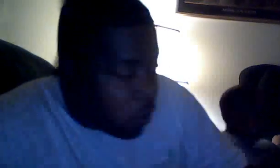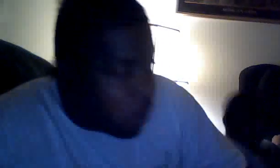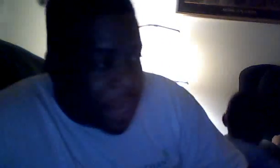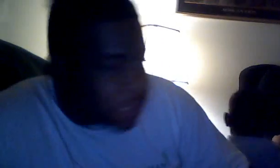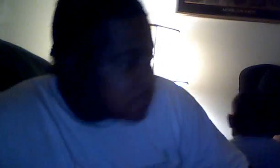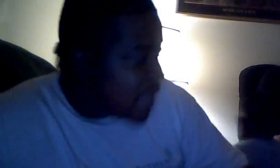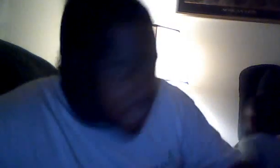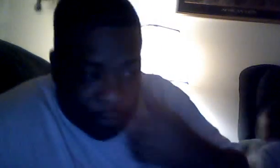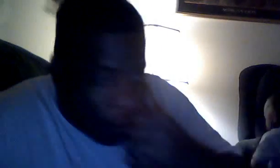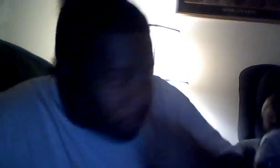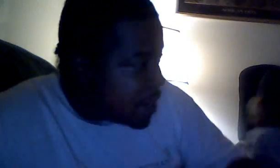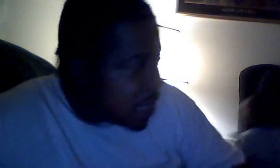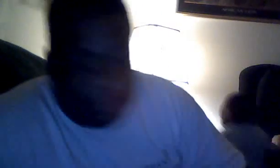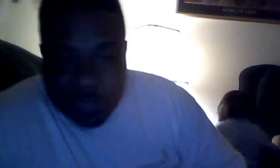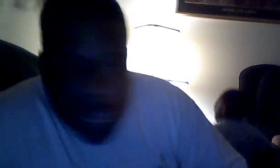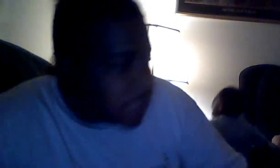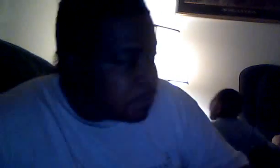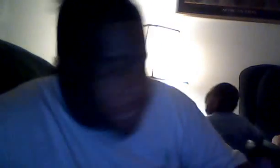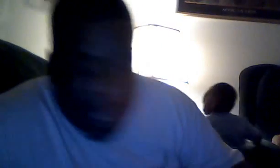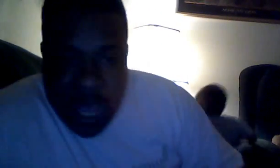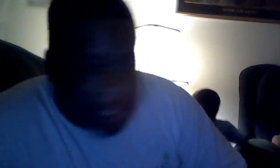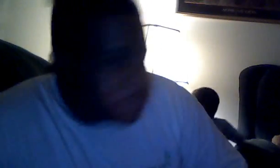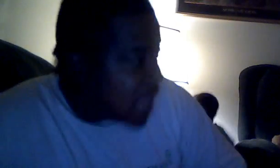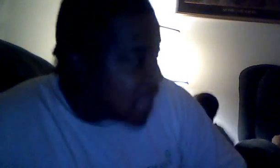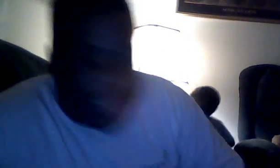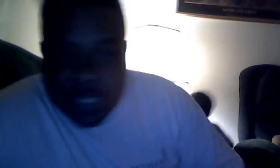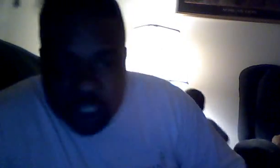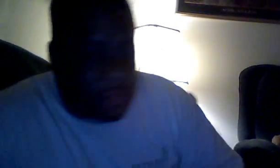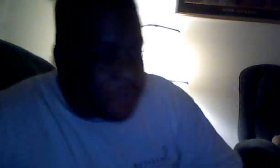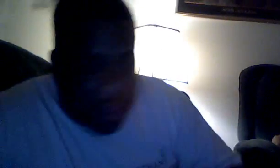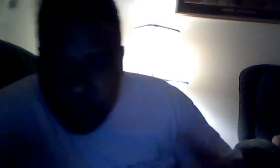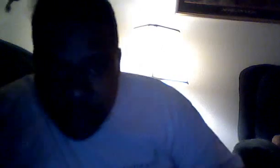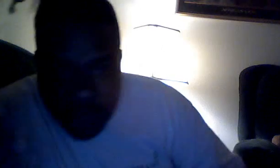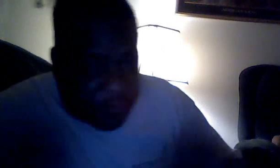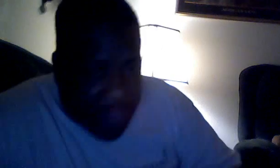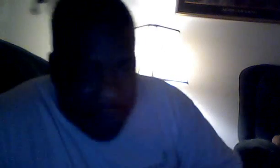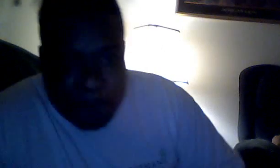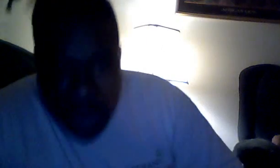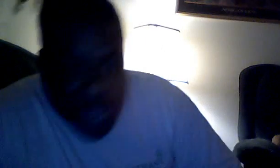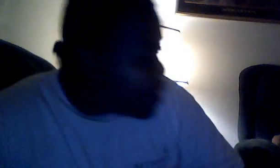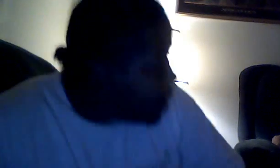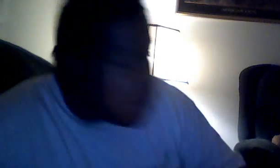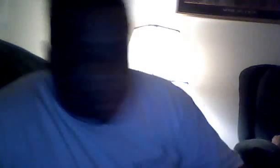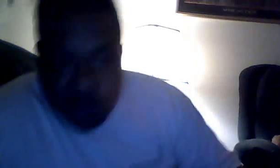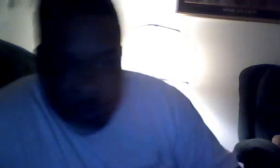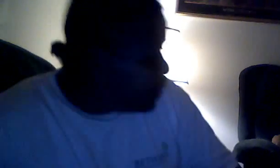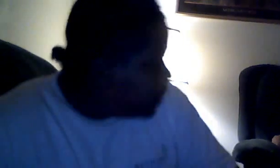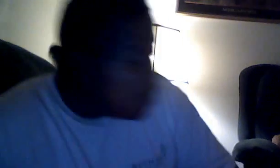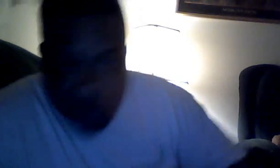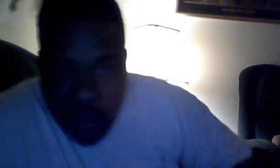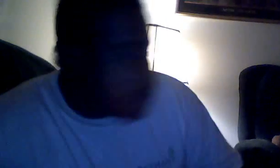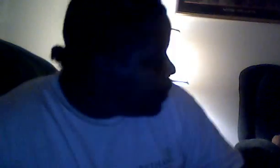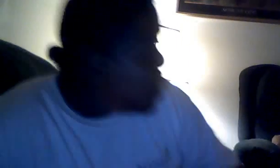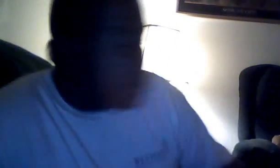out some gas, pouring out some gas, out some gas, get the motherfucker face blast. What?